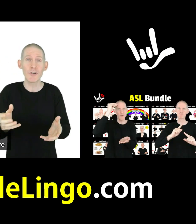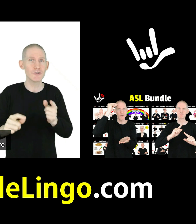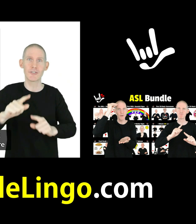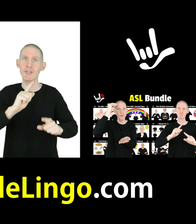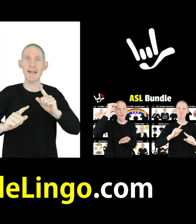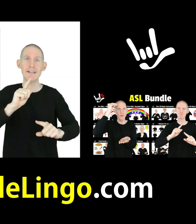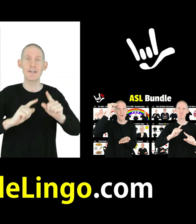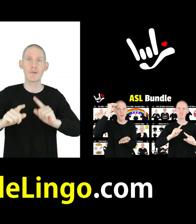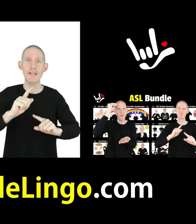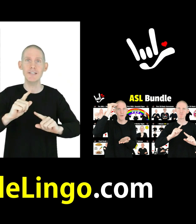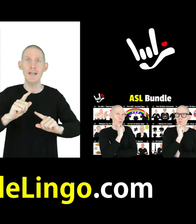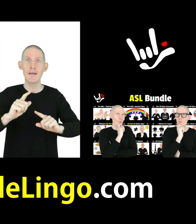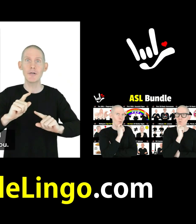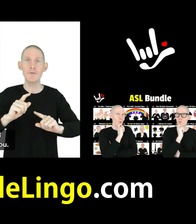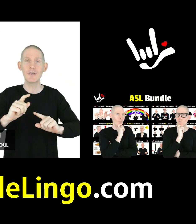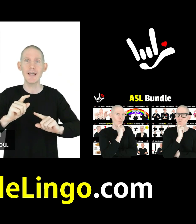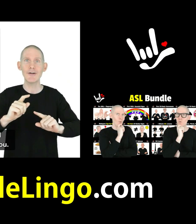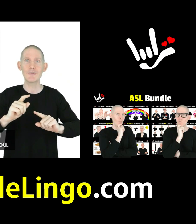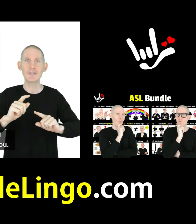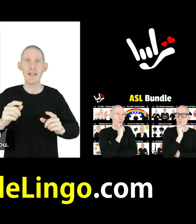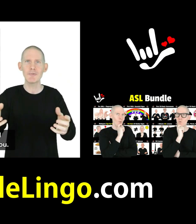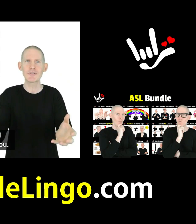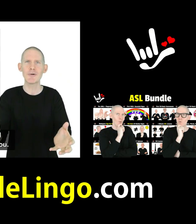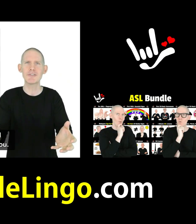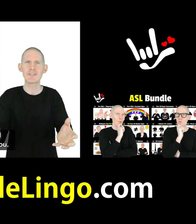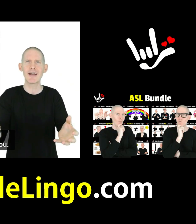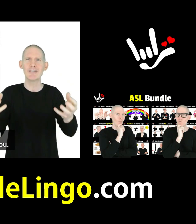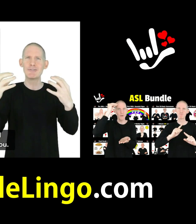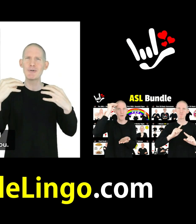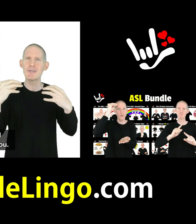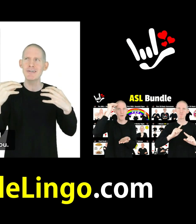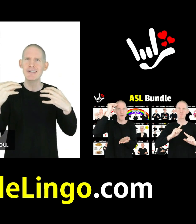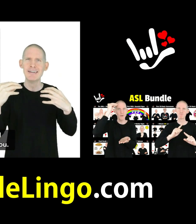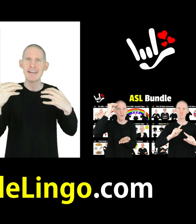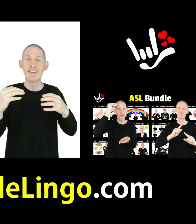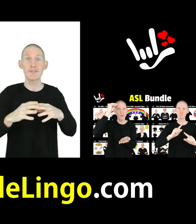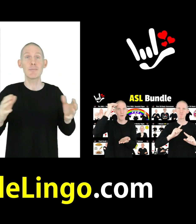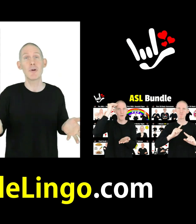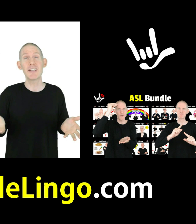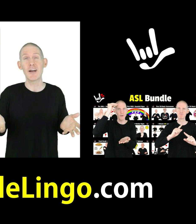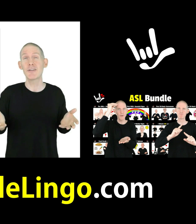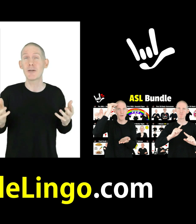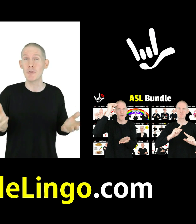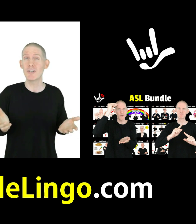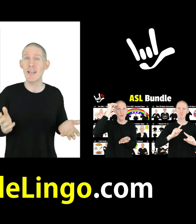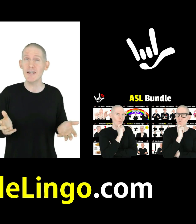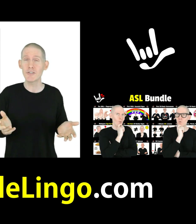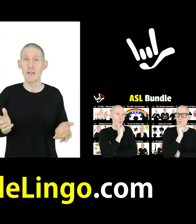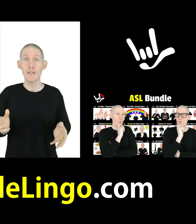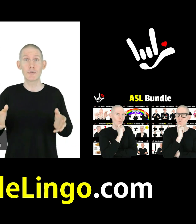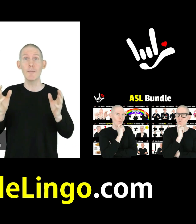our courses have multiple sections of testing and review, always in 2 parts, signing